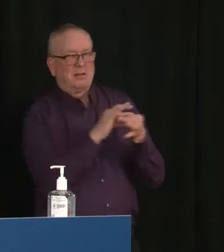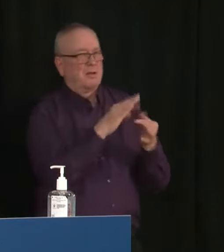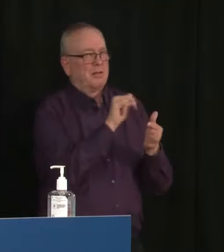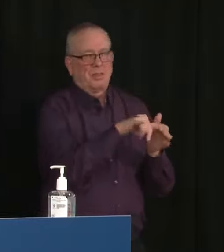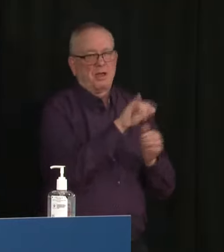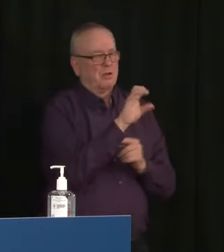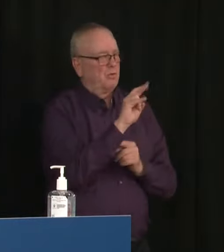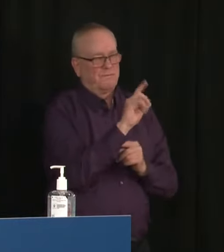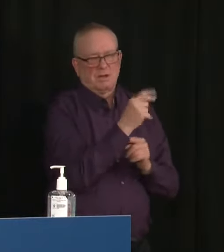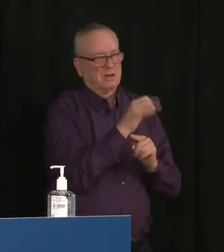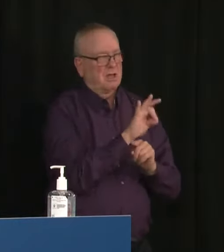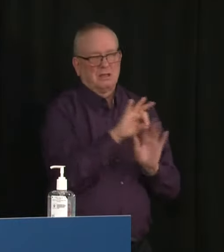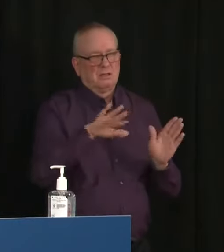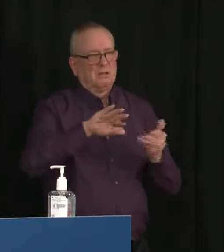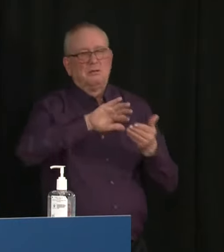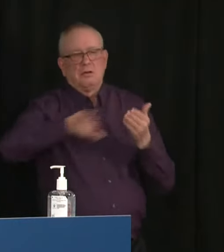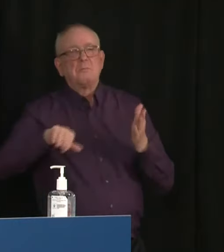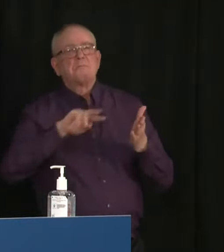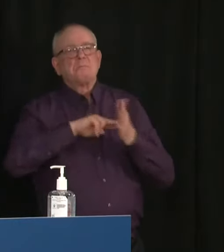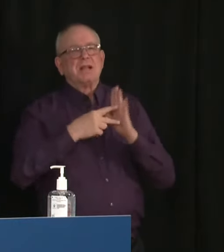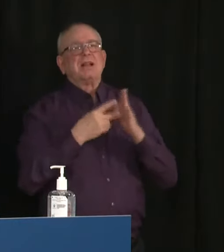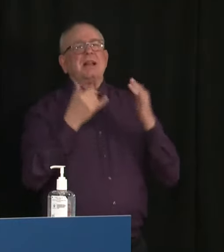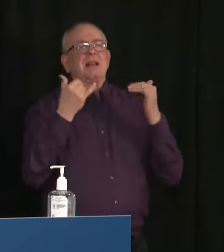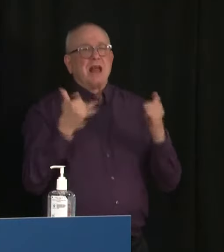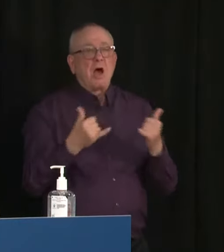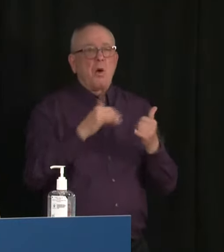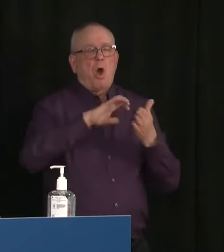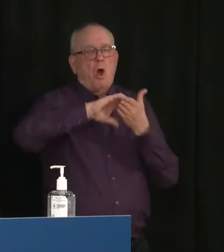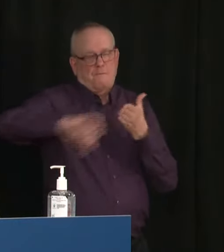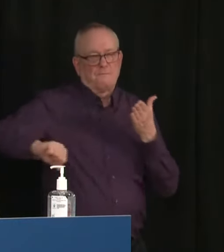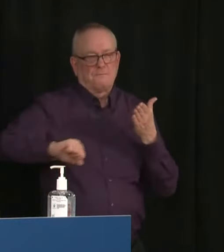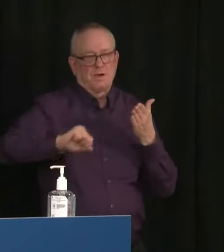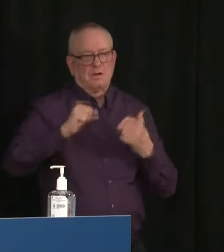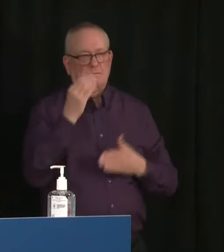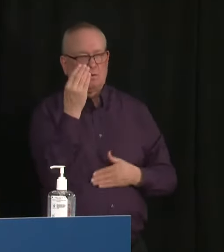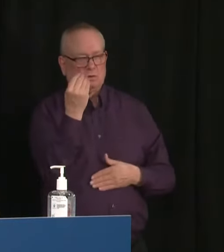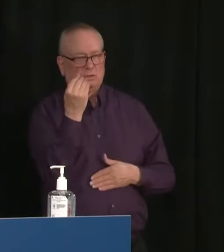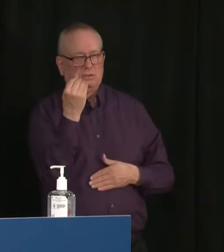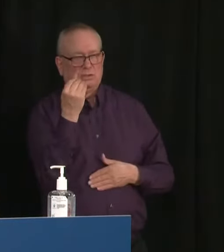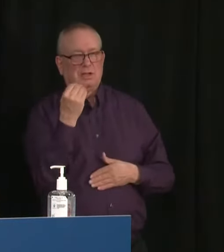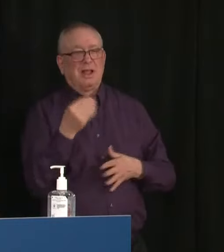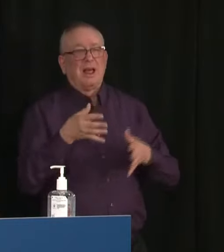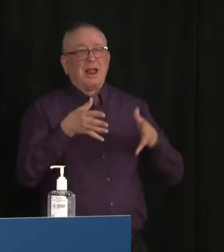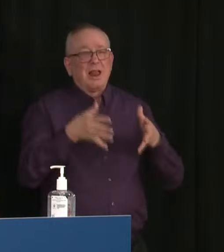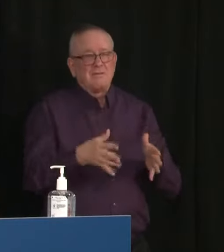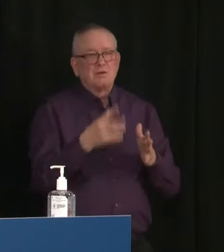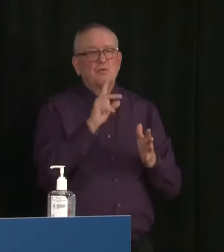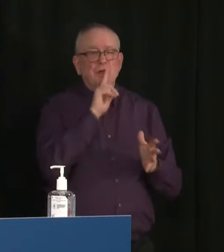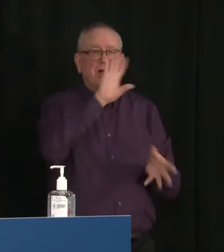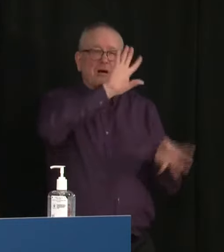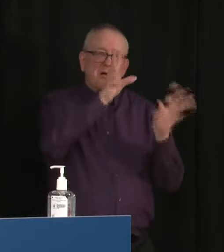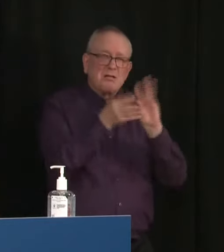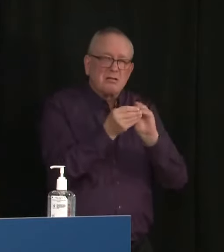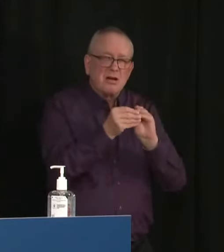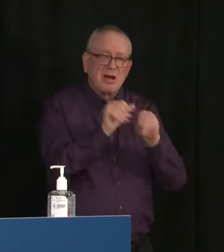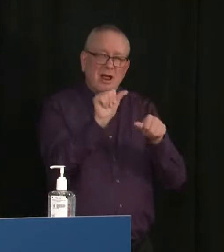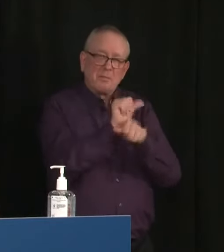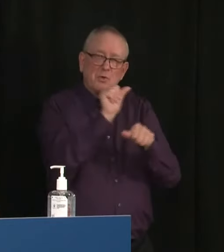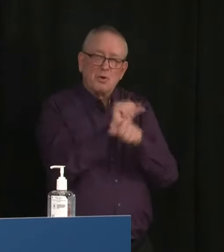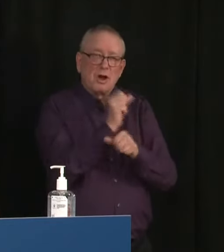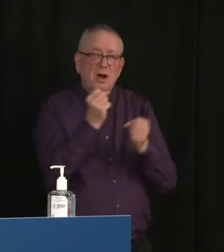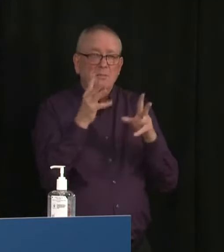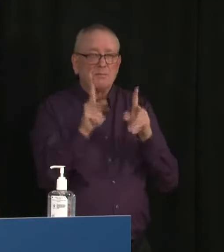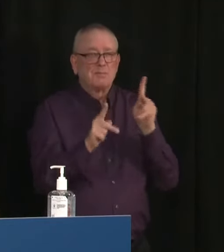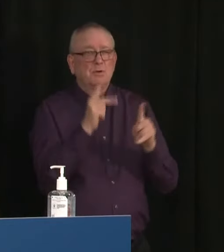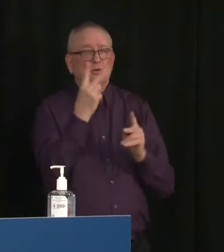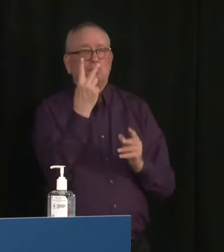have COVID-19 as a contributing cause. As a result, they're being removed from the provincial total. The numbers posted